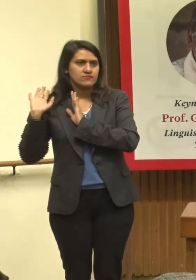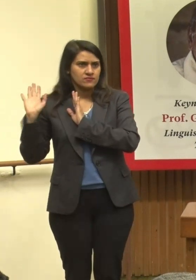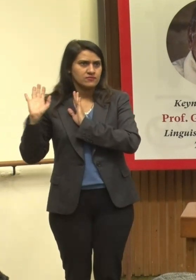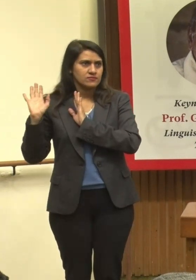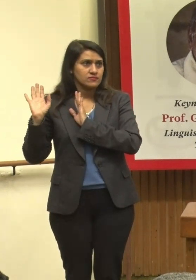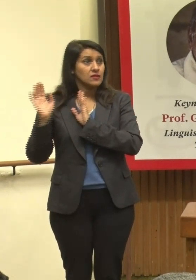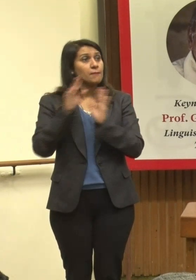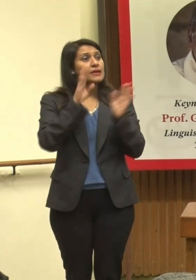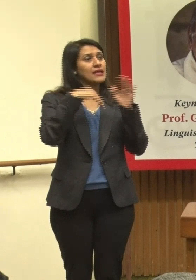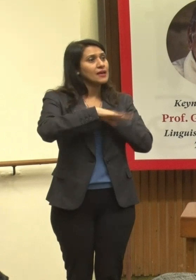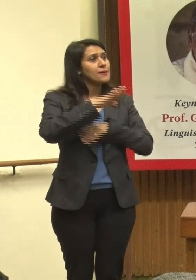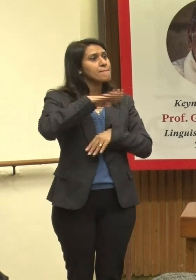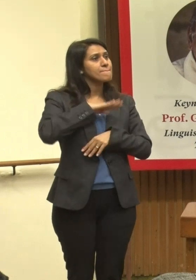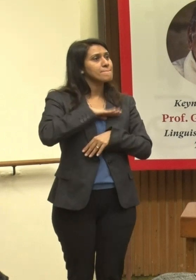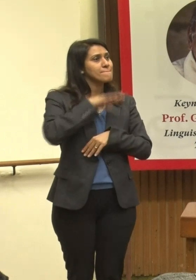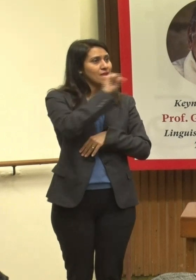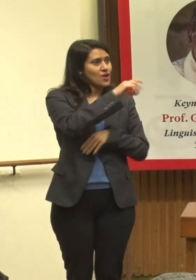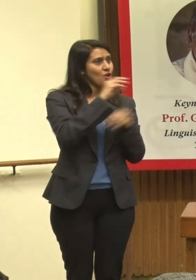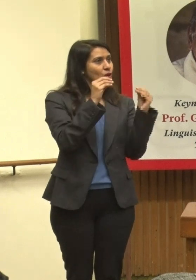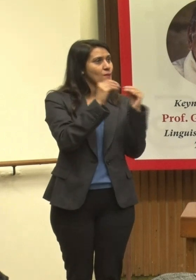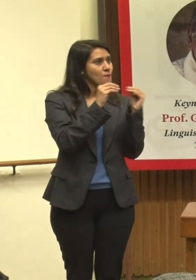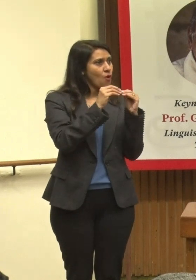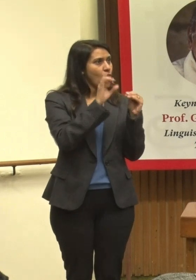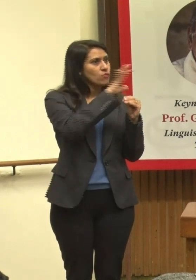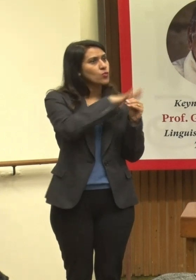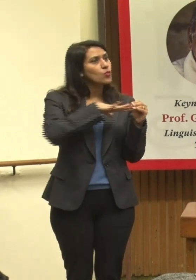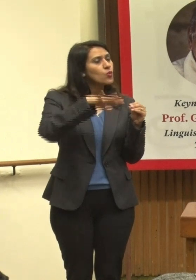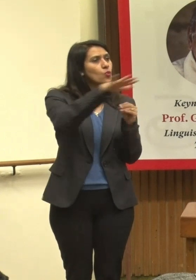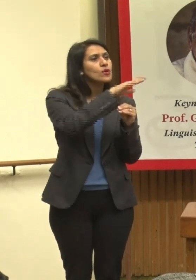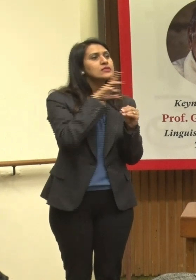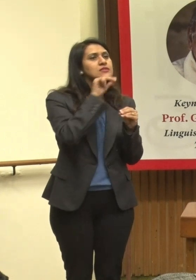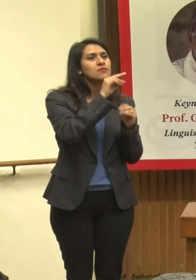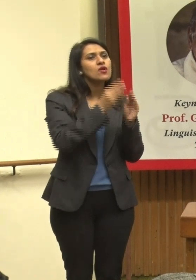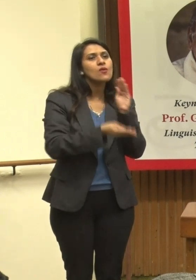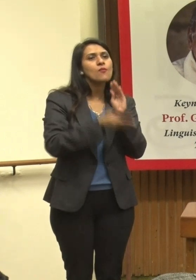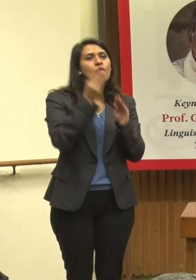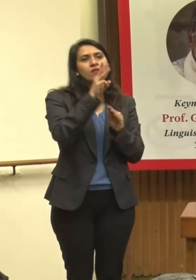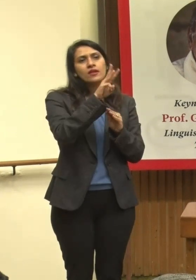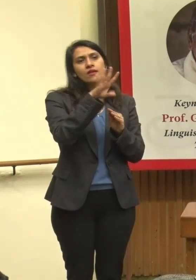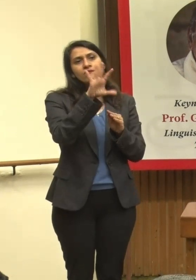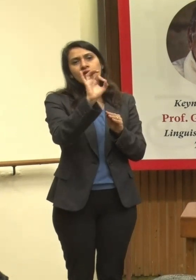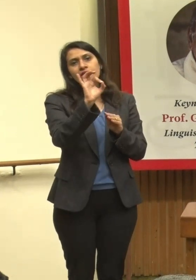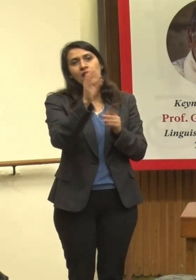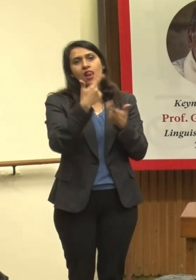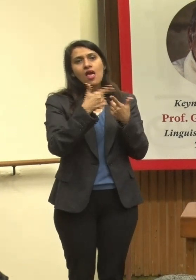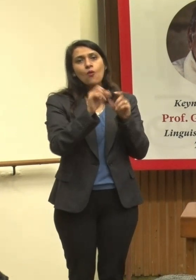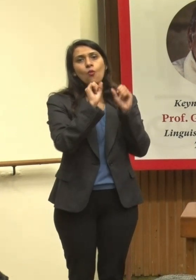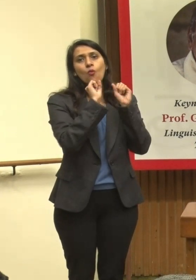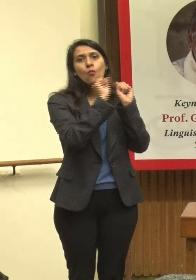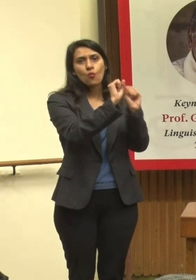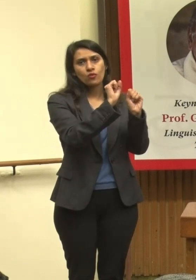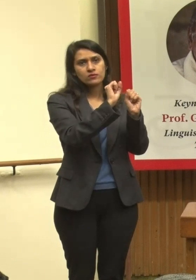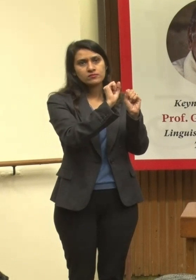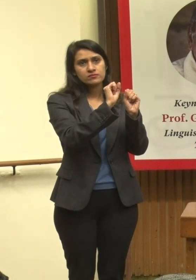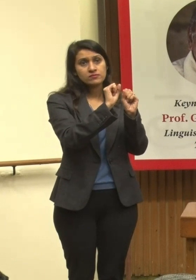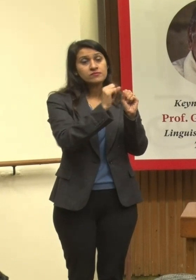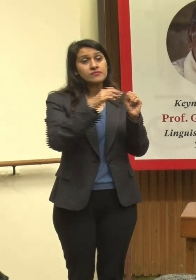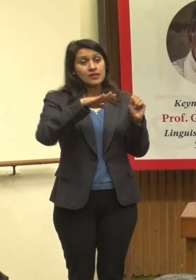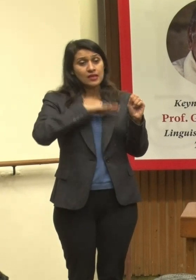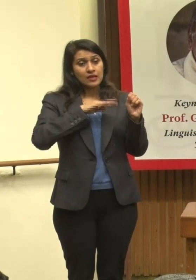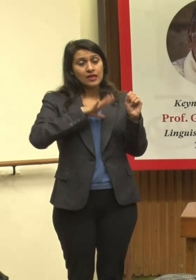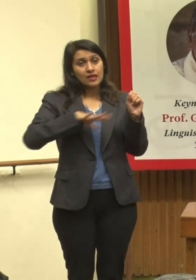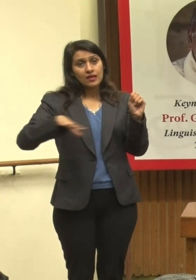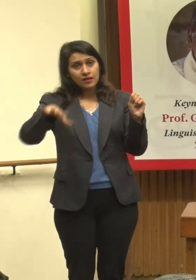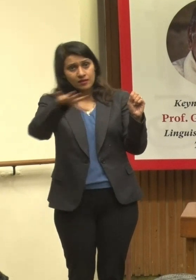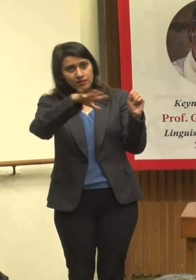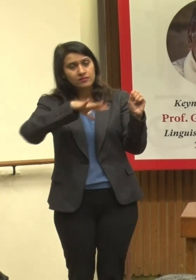But in Maharashtra, Bombay has speakers of more than 350 languages. But the rest of Maharashtra does not